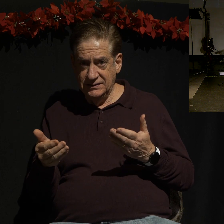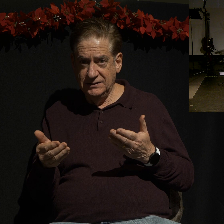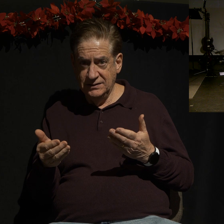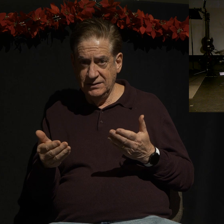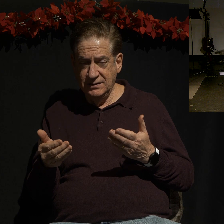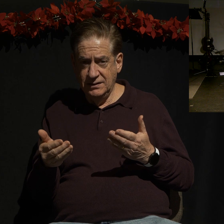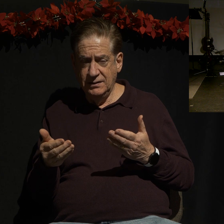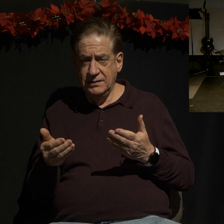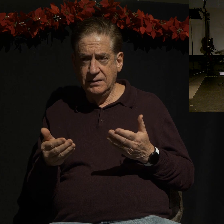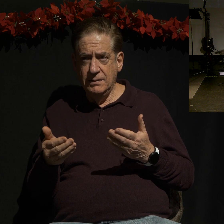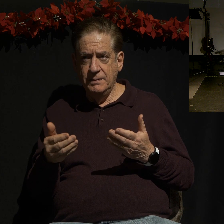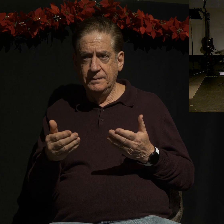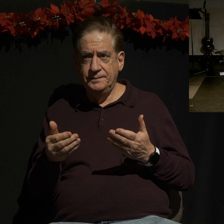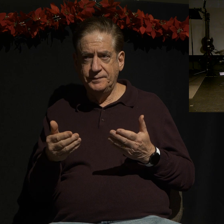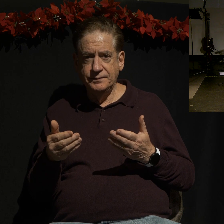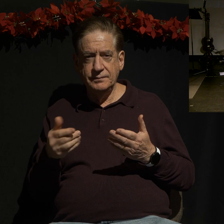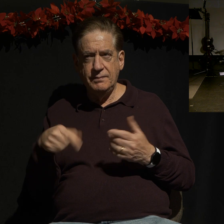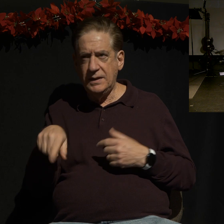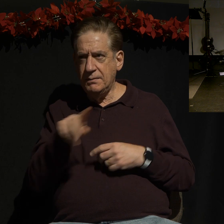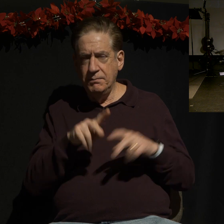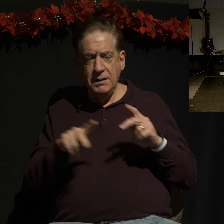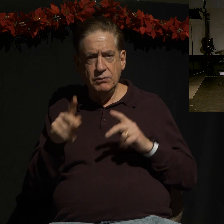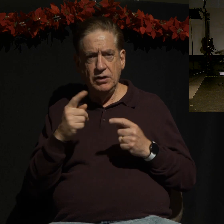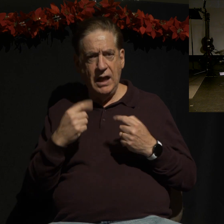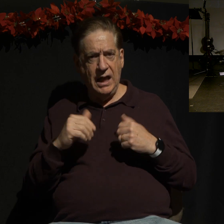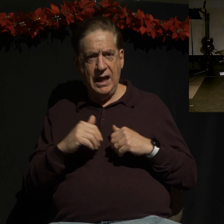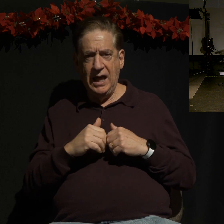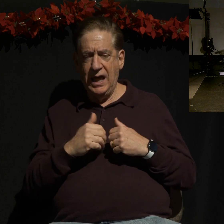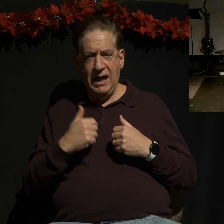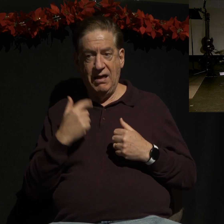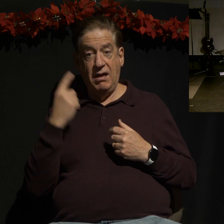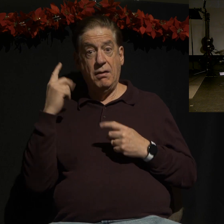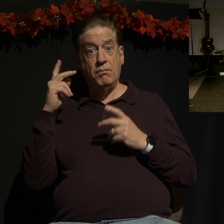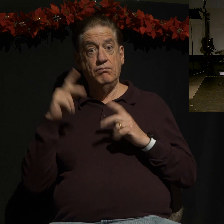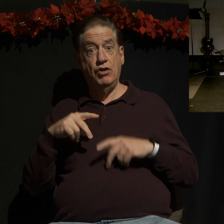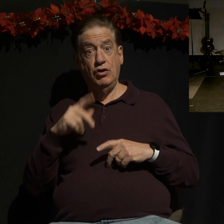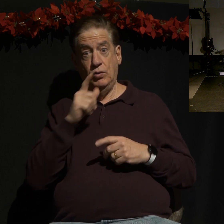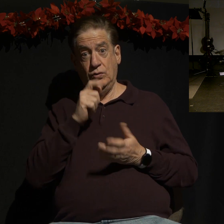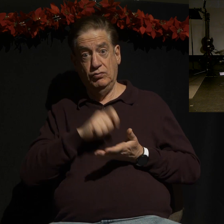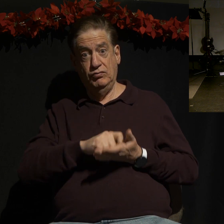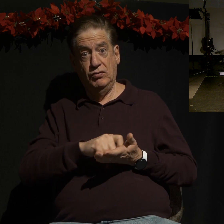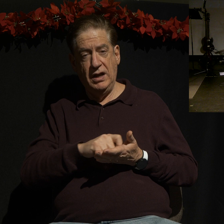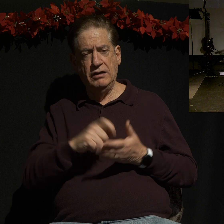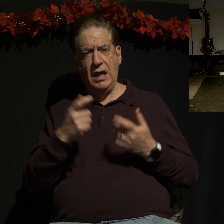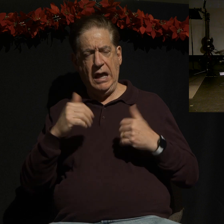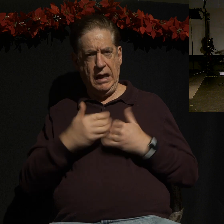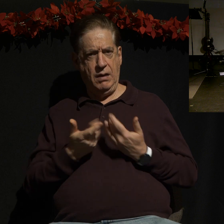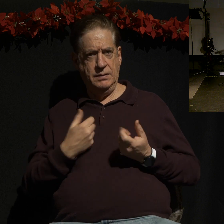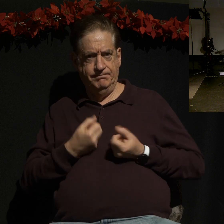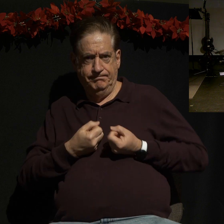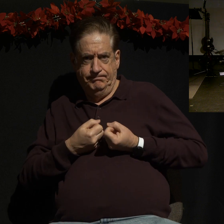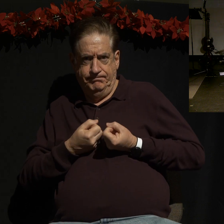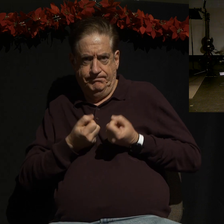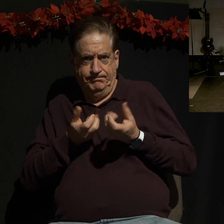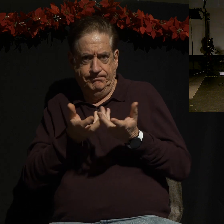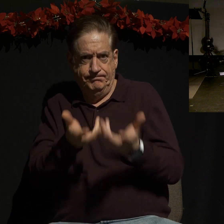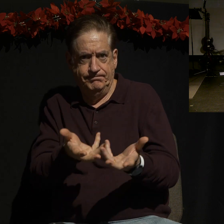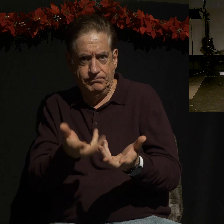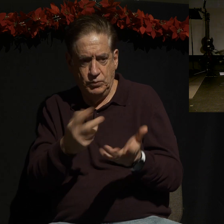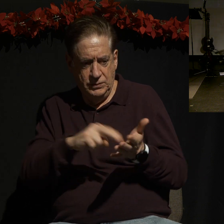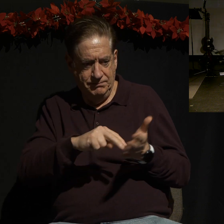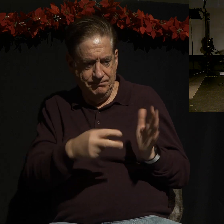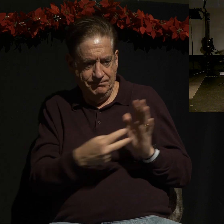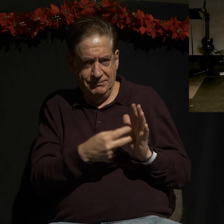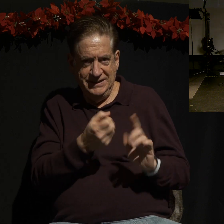it is them trying to wrestle with, how do I convey what the Scripture is talking about here? So the